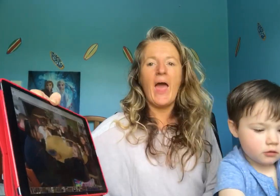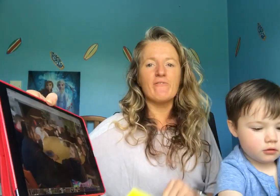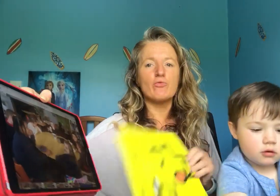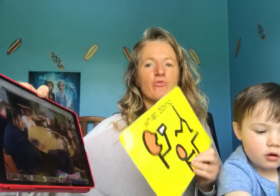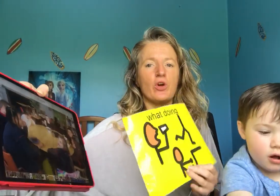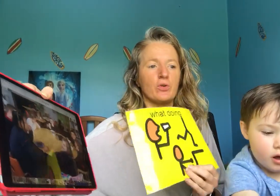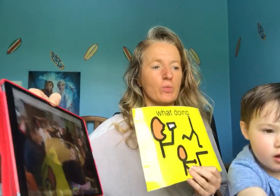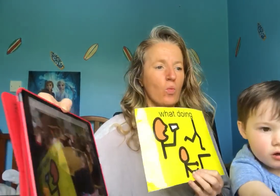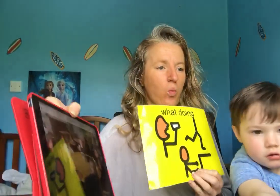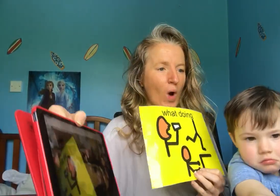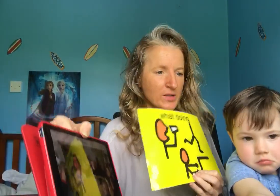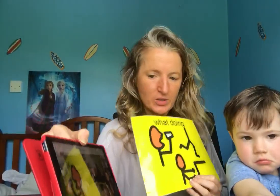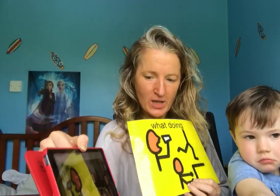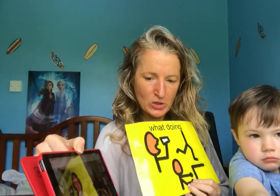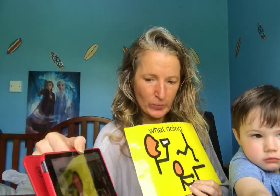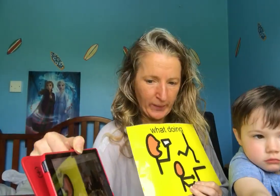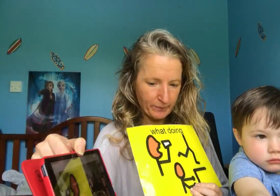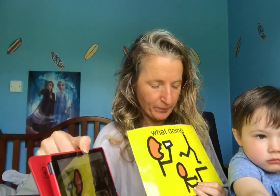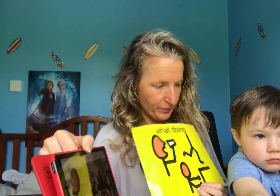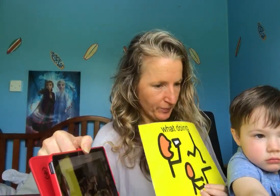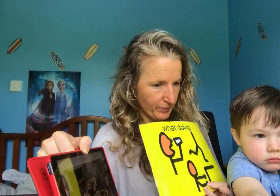And Fionn, what are they doing?